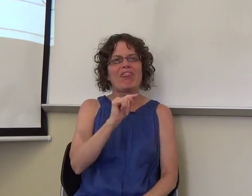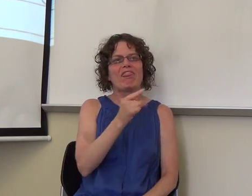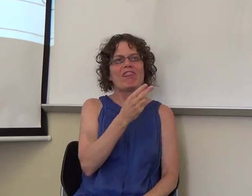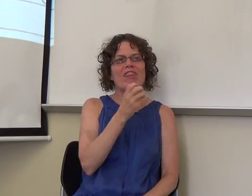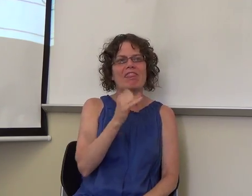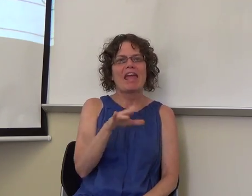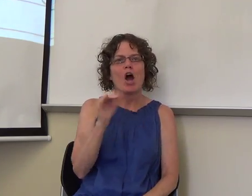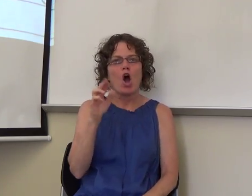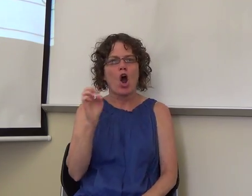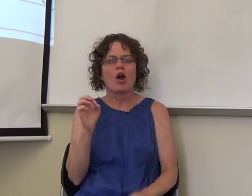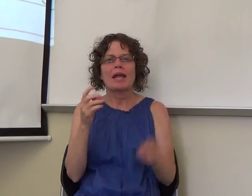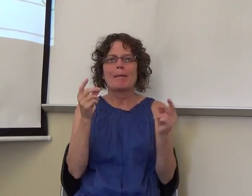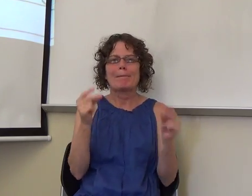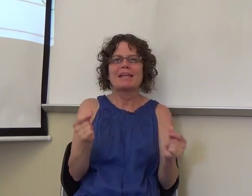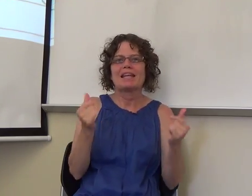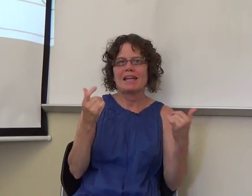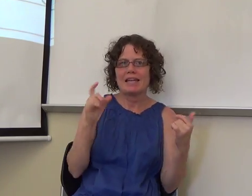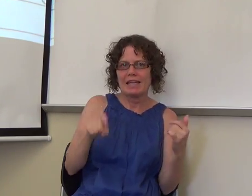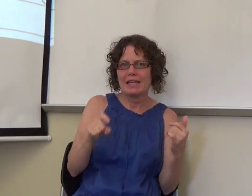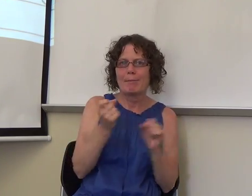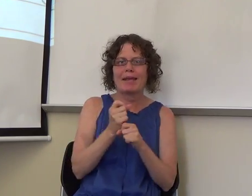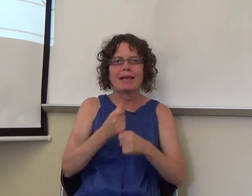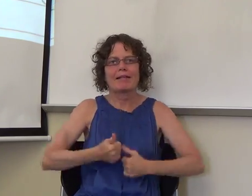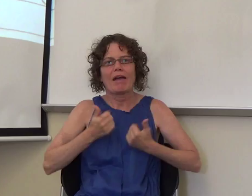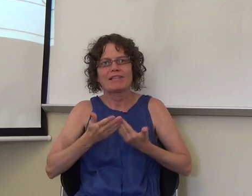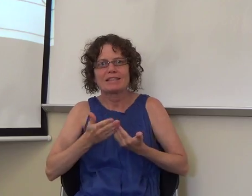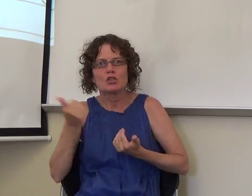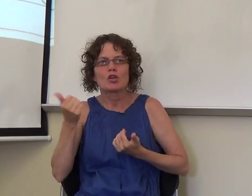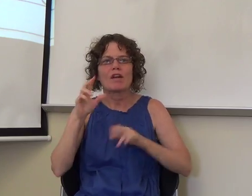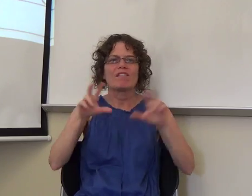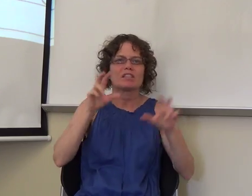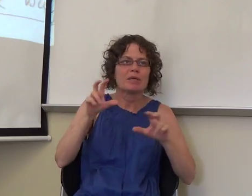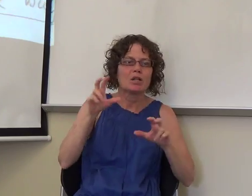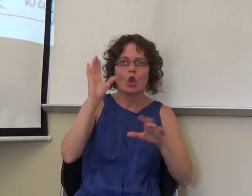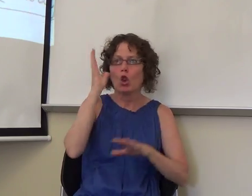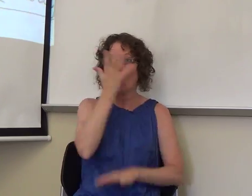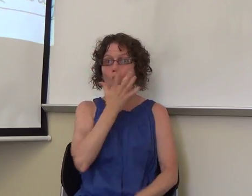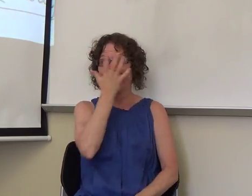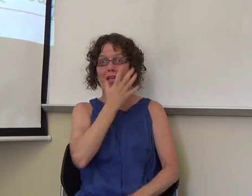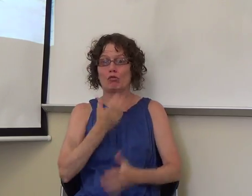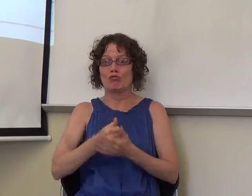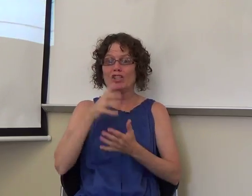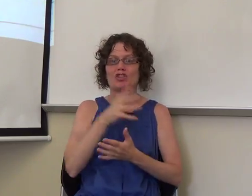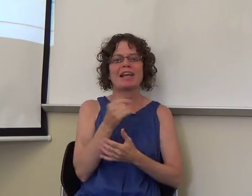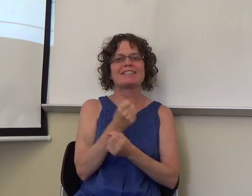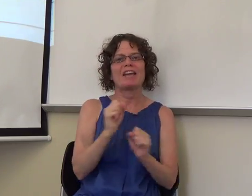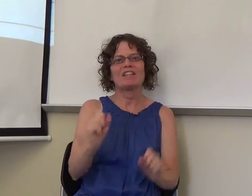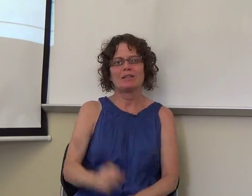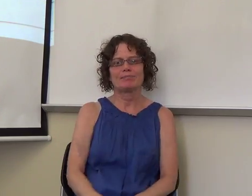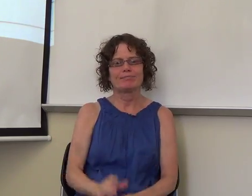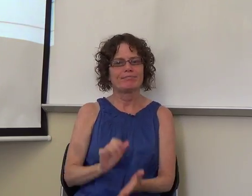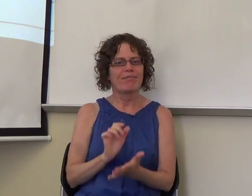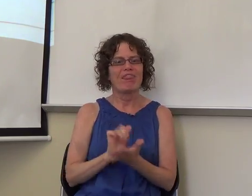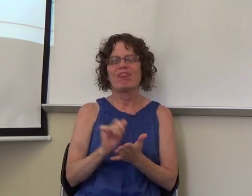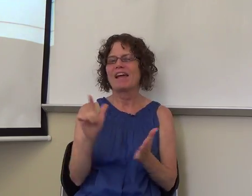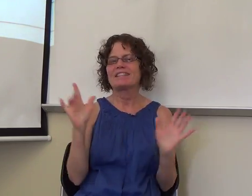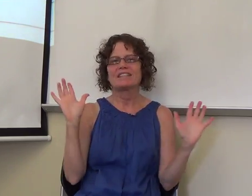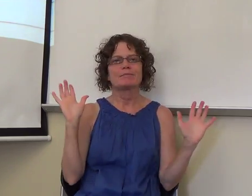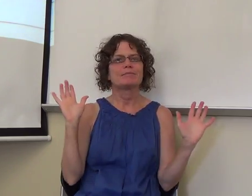need, making life easier, investment, looking rich, and safety. That's it. That's the